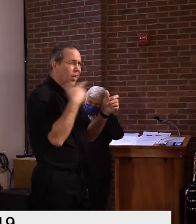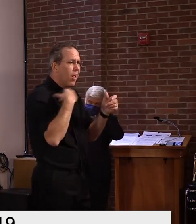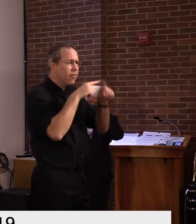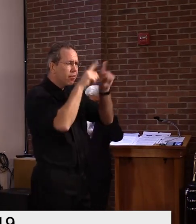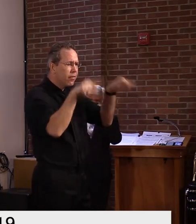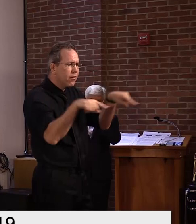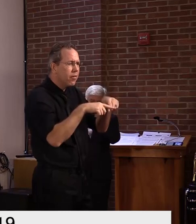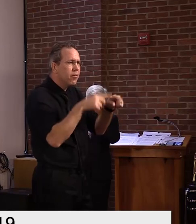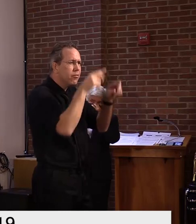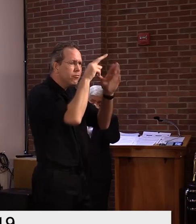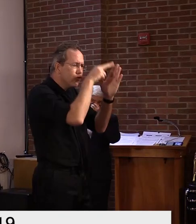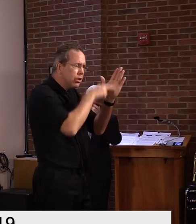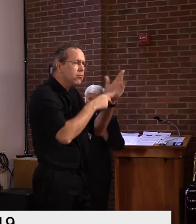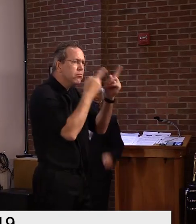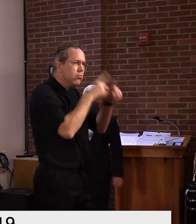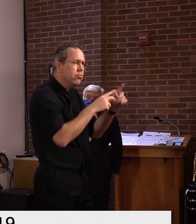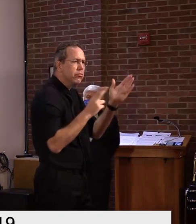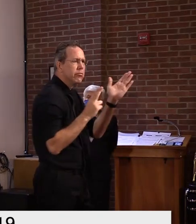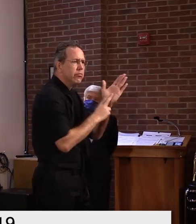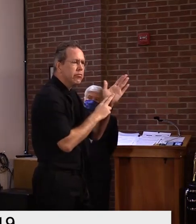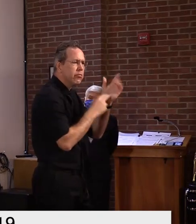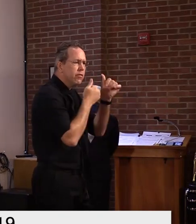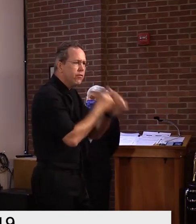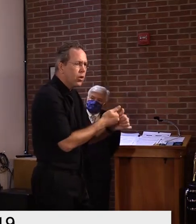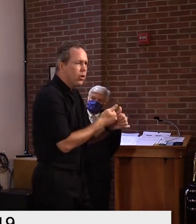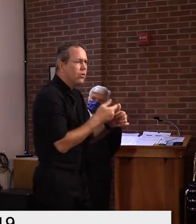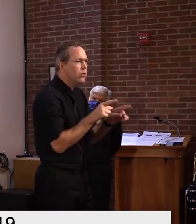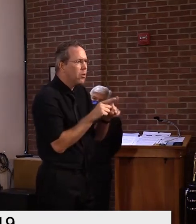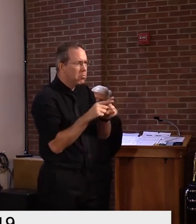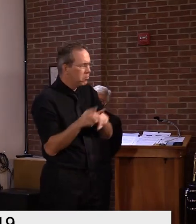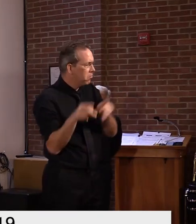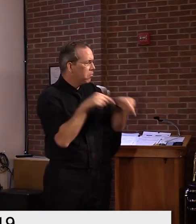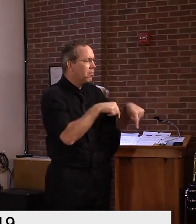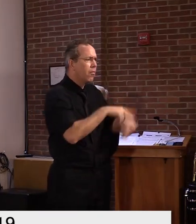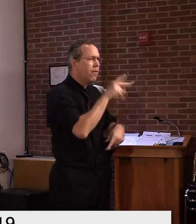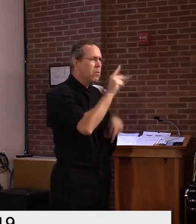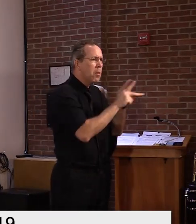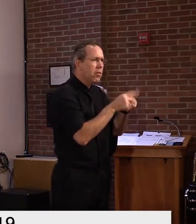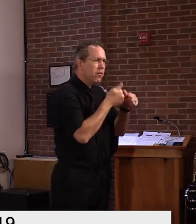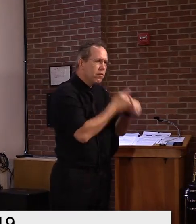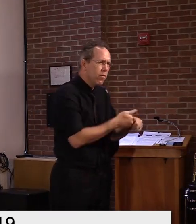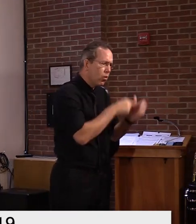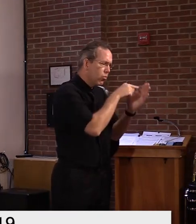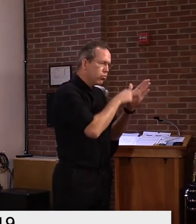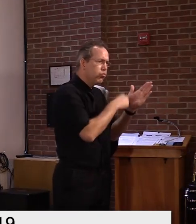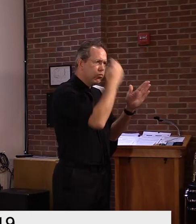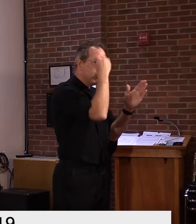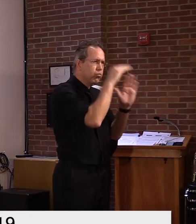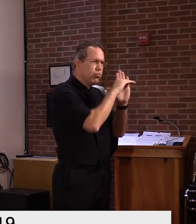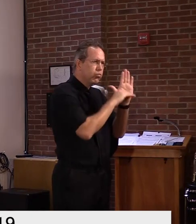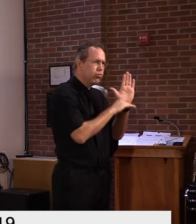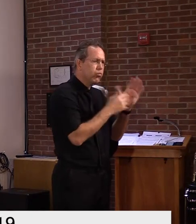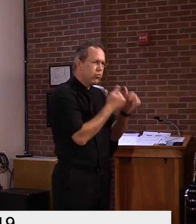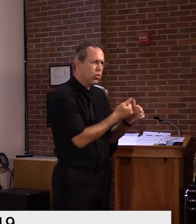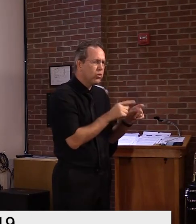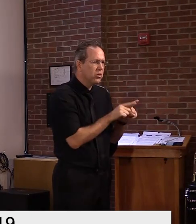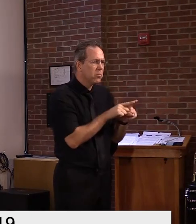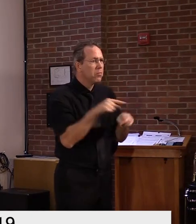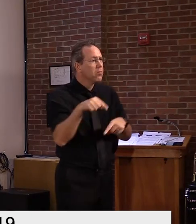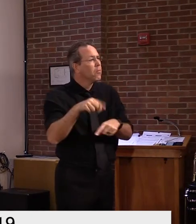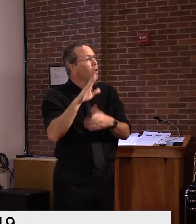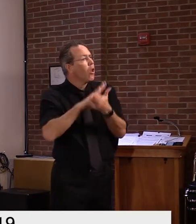that all Vermonters have been asked to sign without actually putting their signature on a piece of paper, things should go very